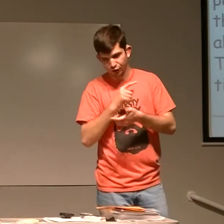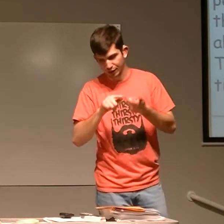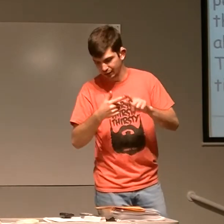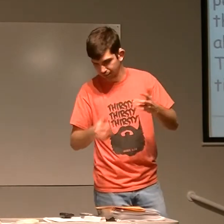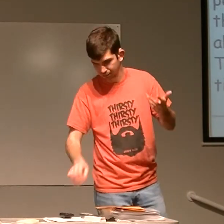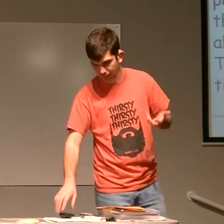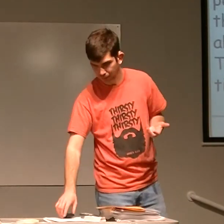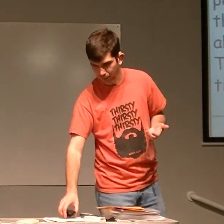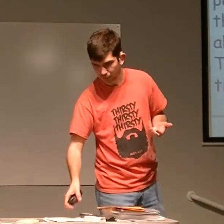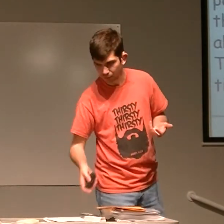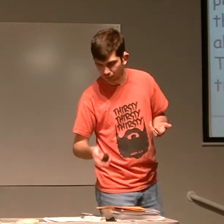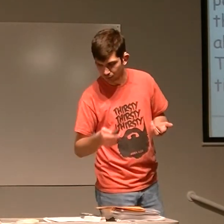friends.